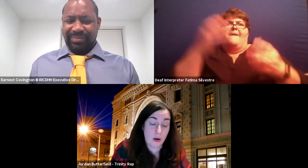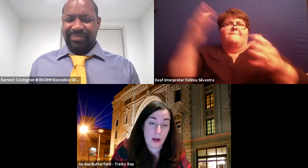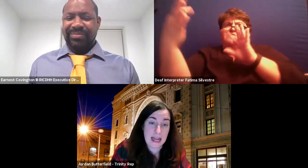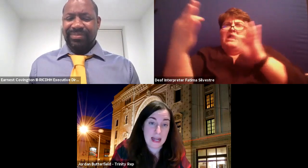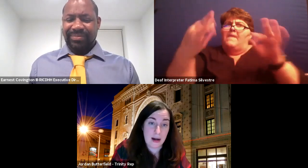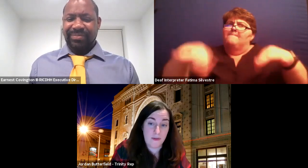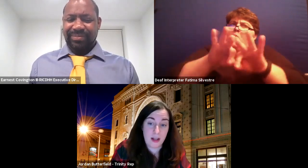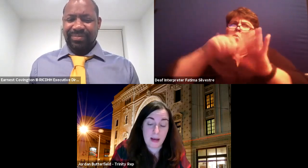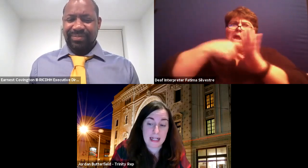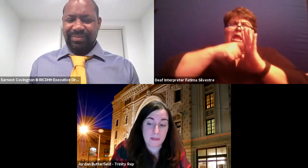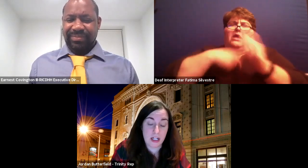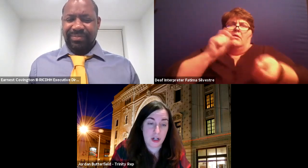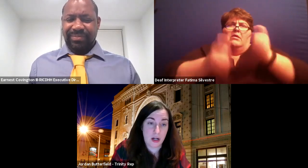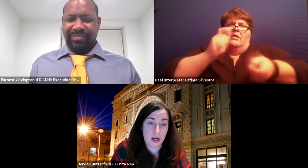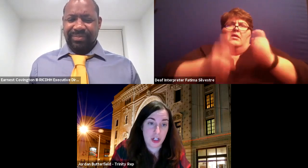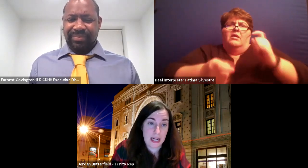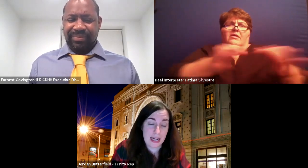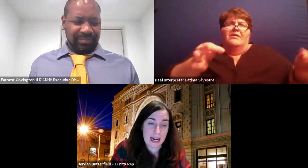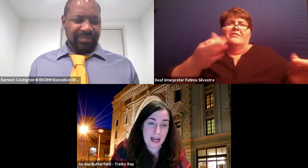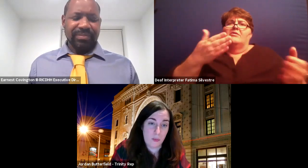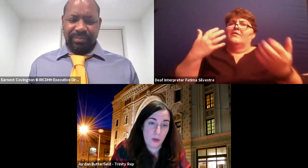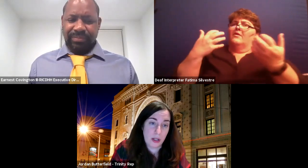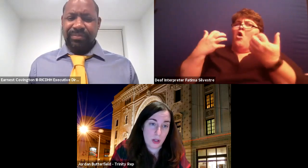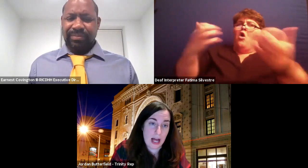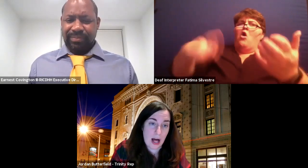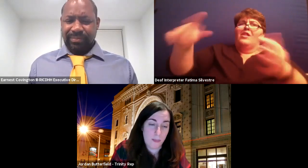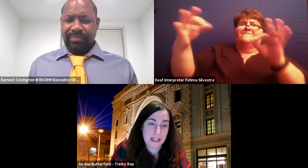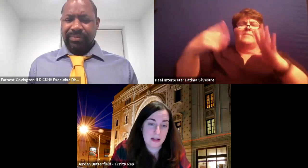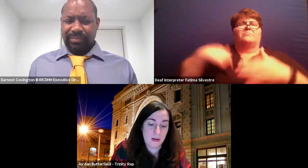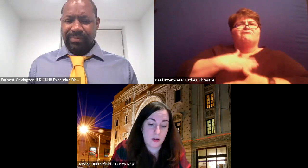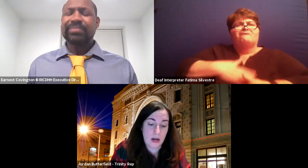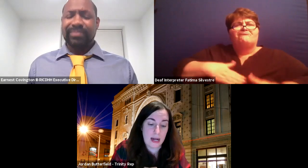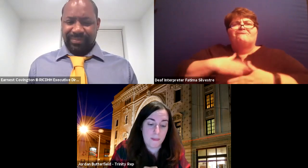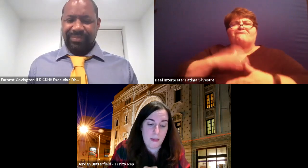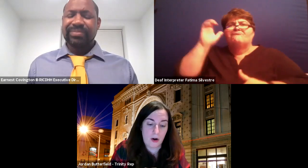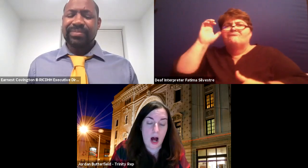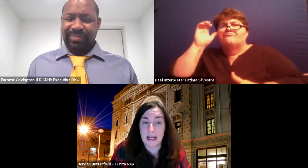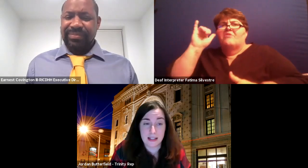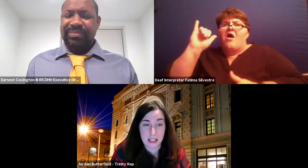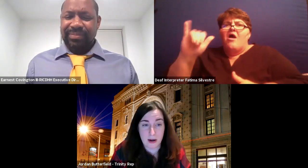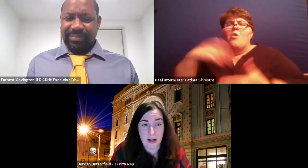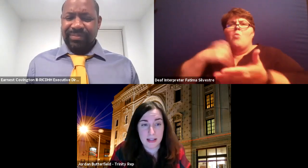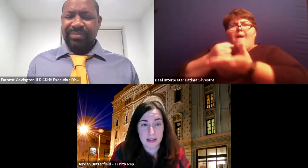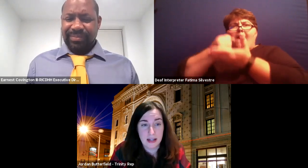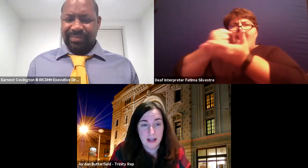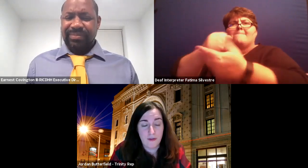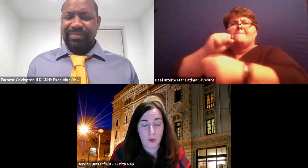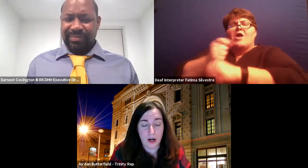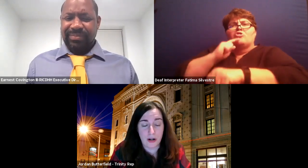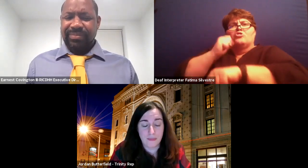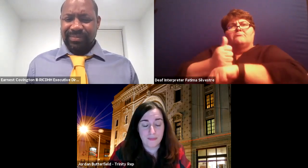reactions. So any feedback is much appreciated and really will help us create a better audience